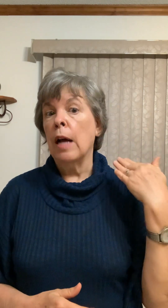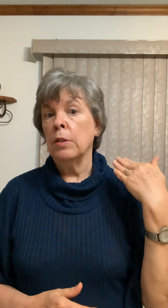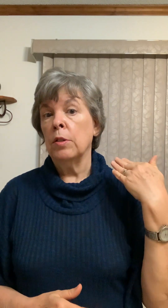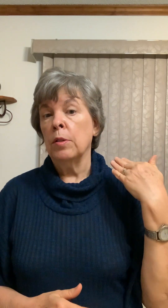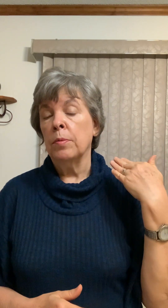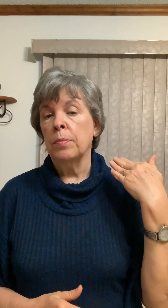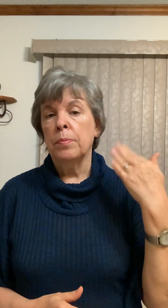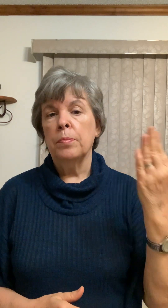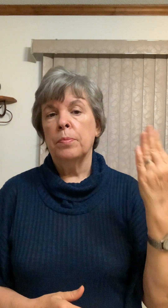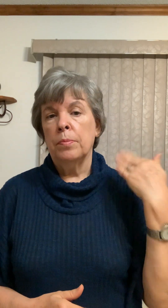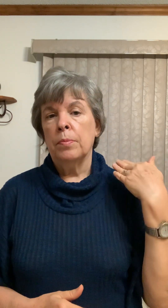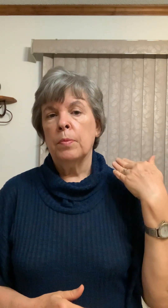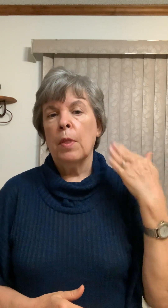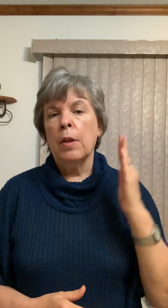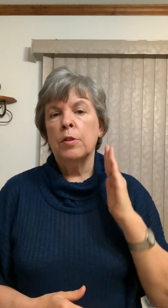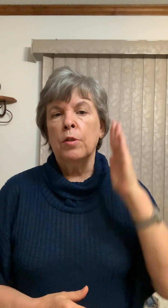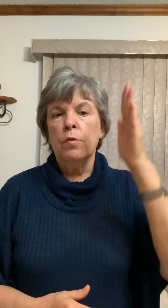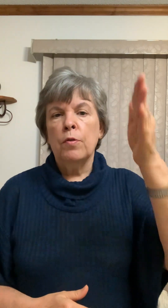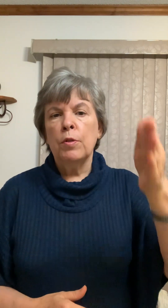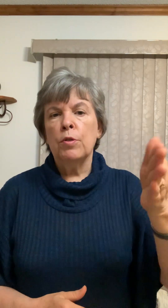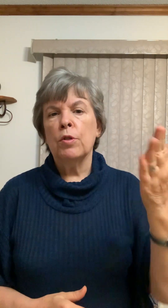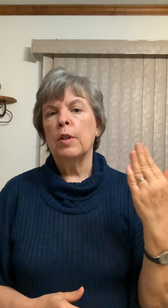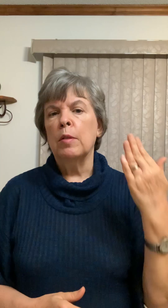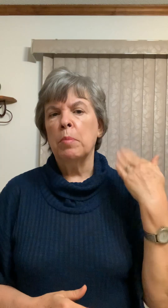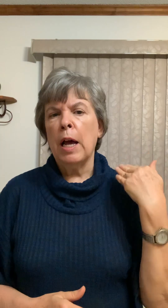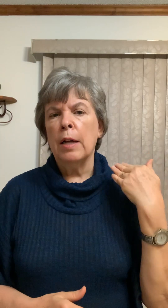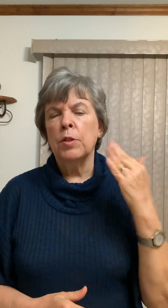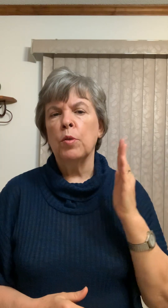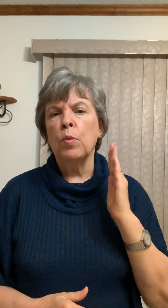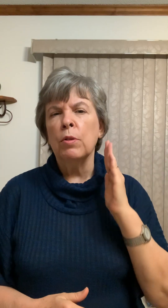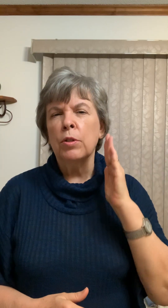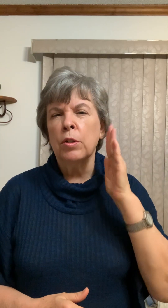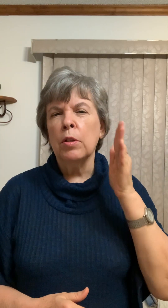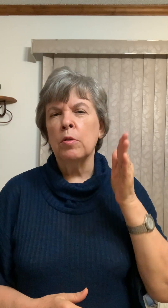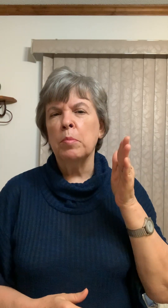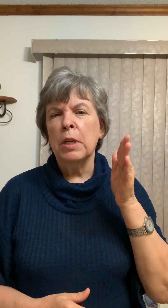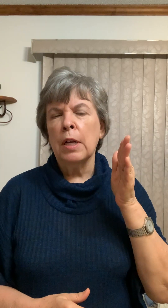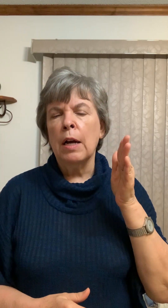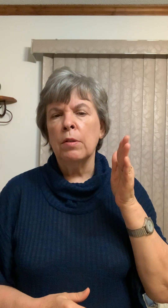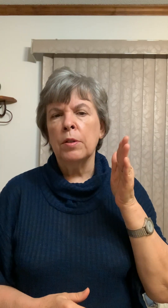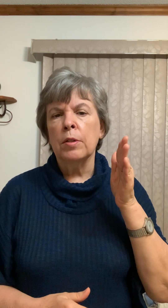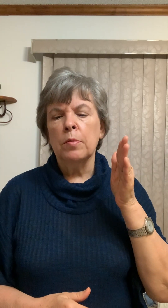past. So future and past. So will is just a little bit out there.